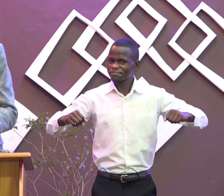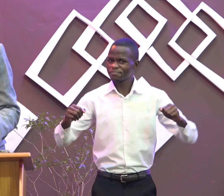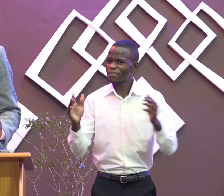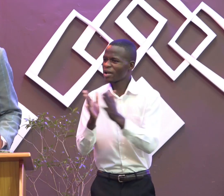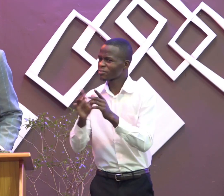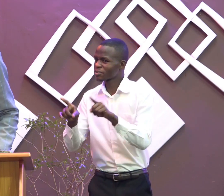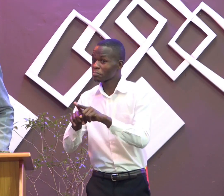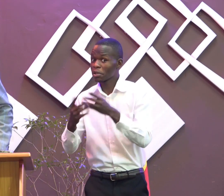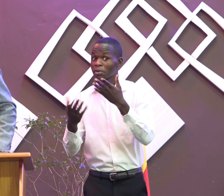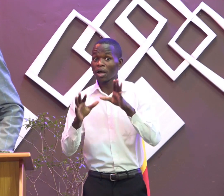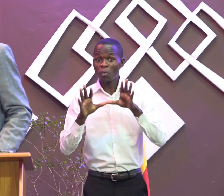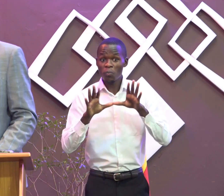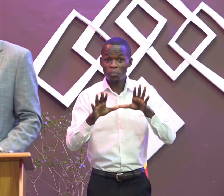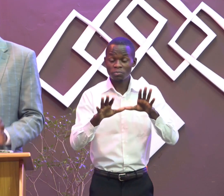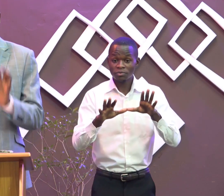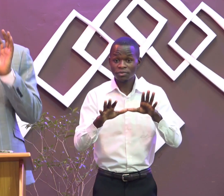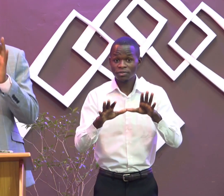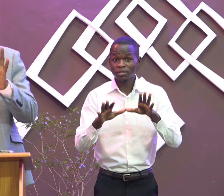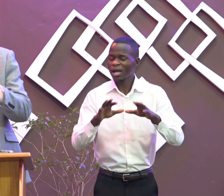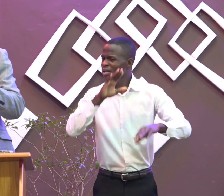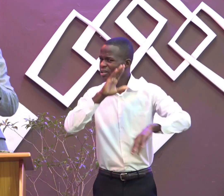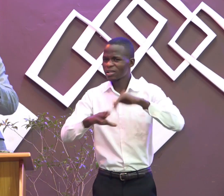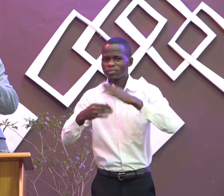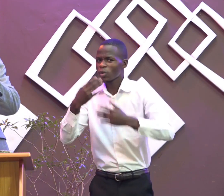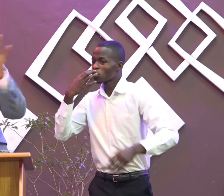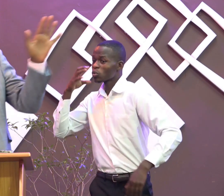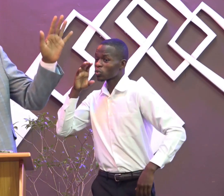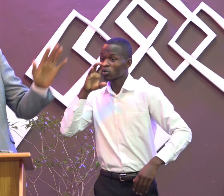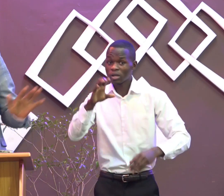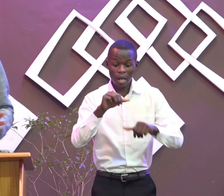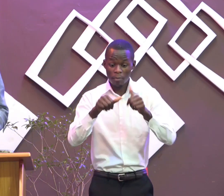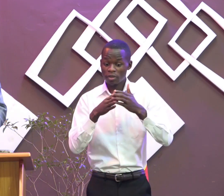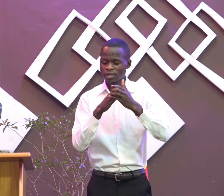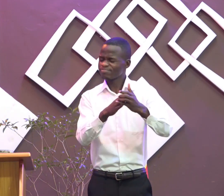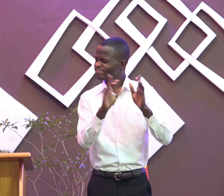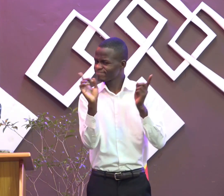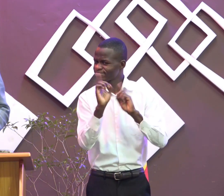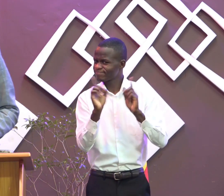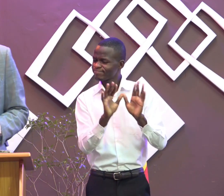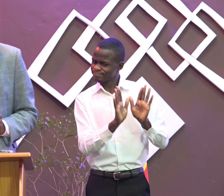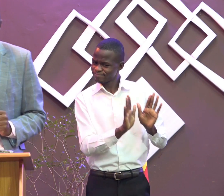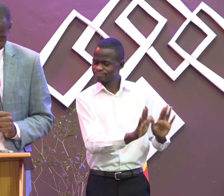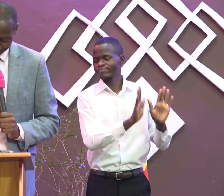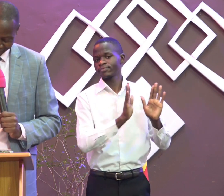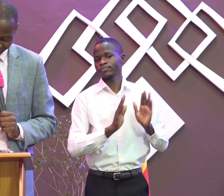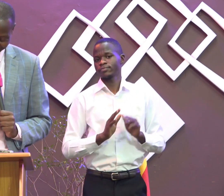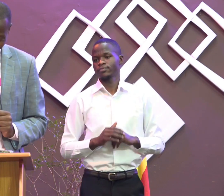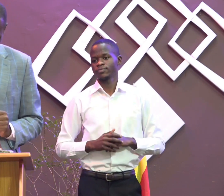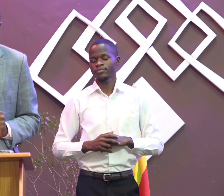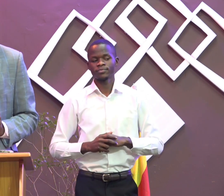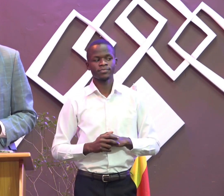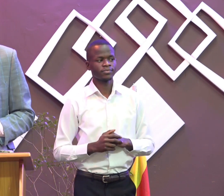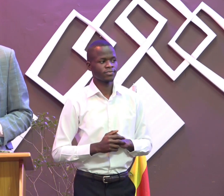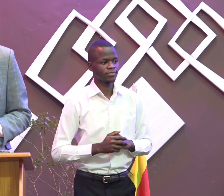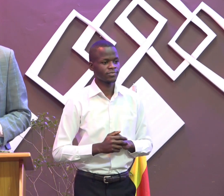Ekiyenje kiyinza. Kati tokolima mukulembeze muleke. So in that verse, they refuse us, whether in your